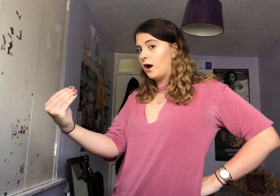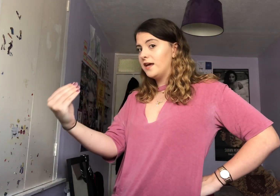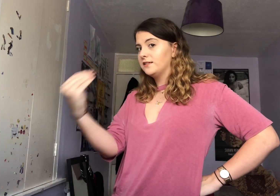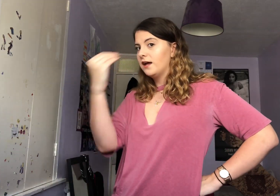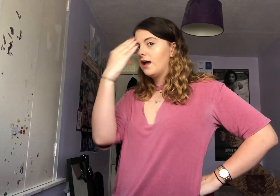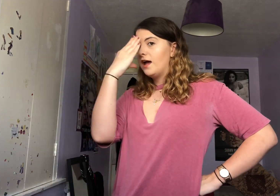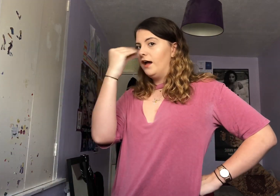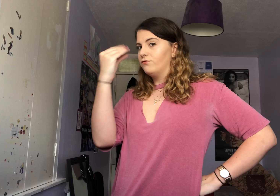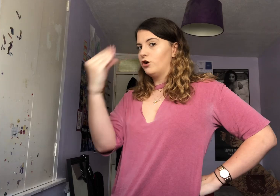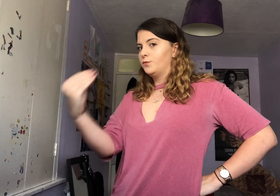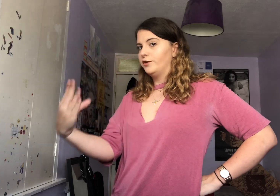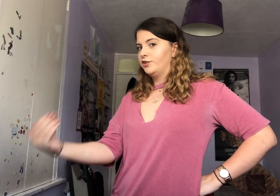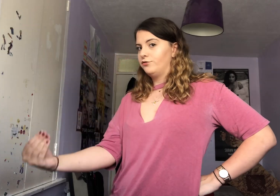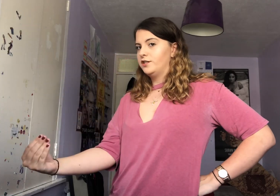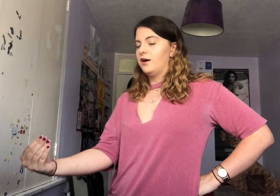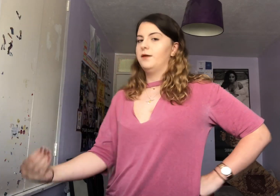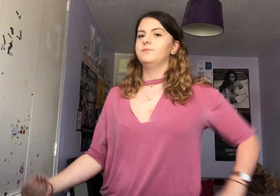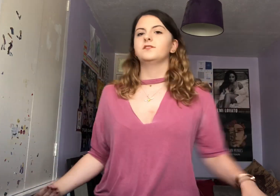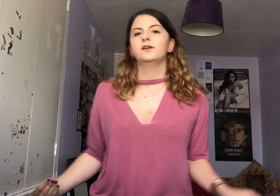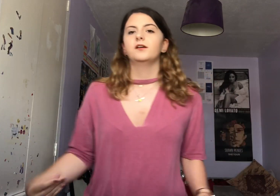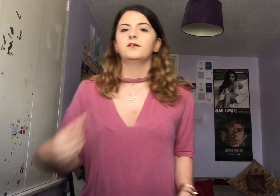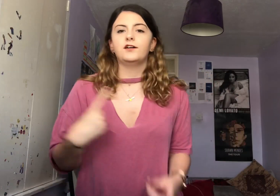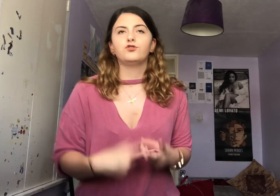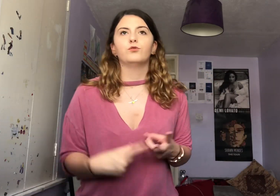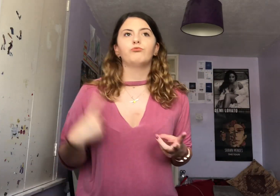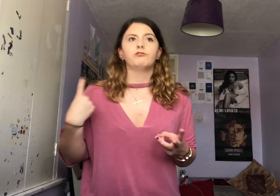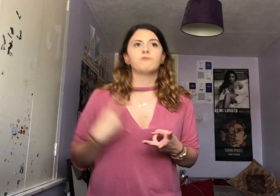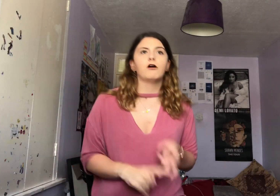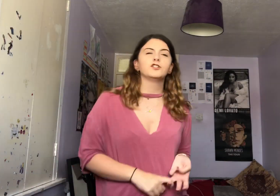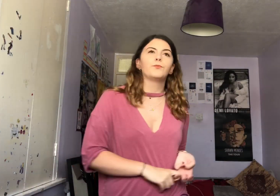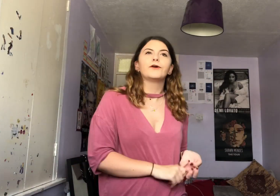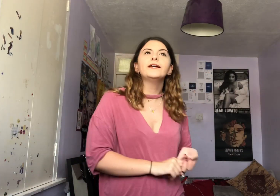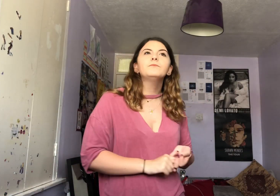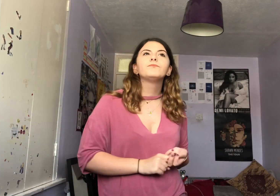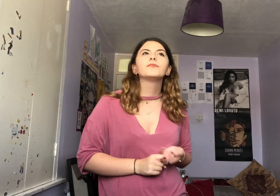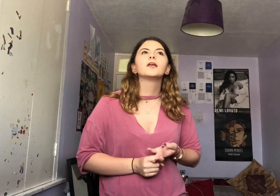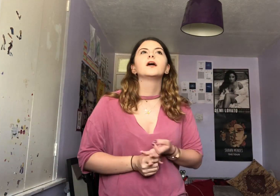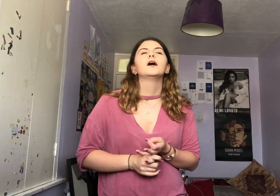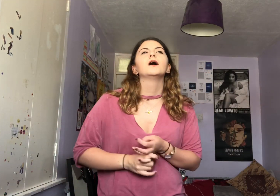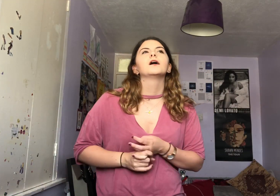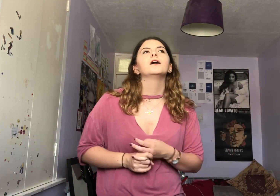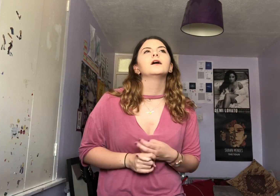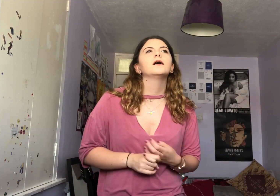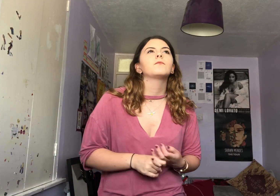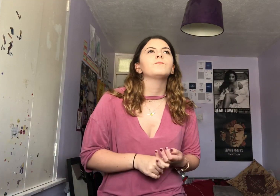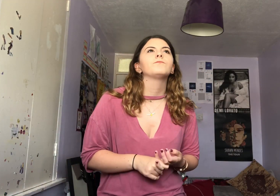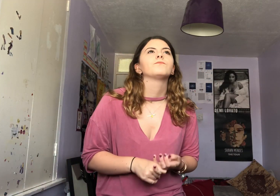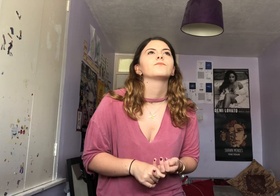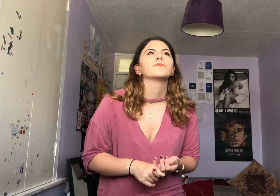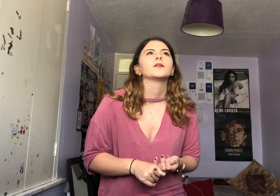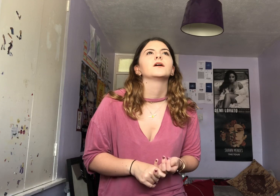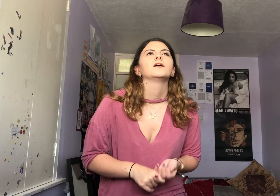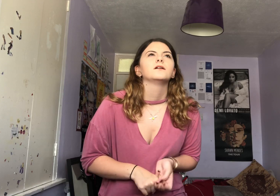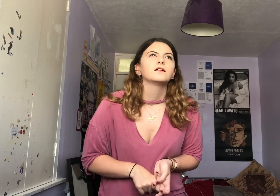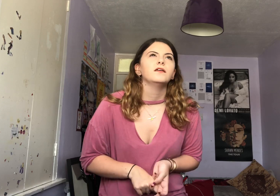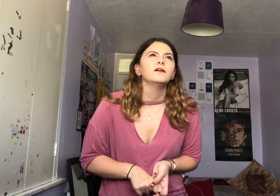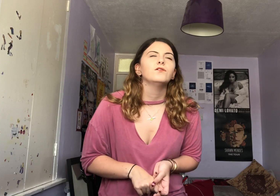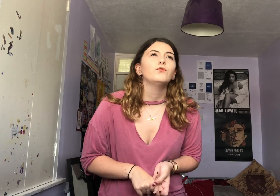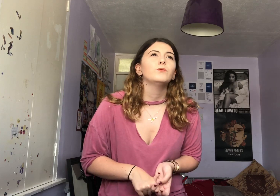twice, and raspberry is 3 times. That's strawberry, raspberry. Can I think of one